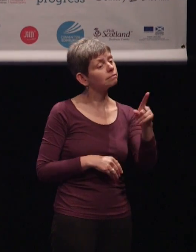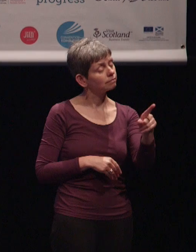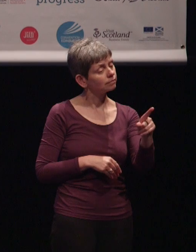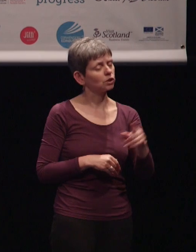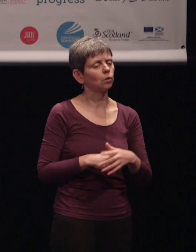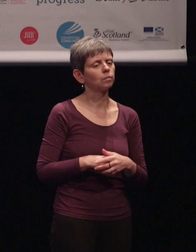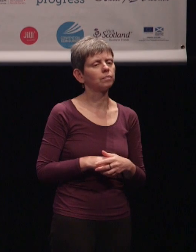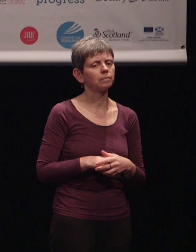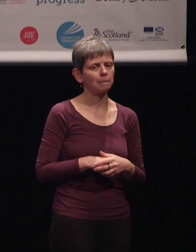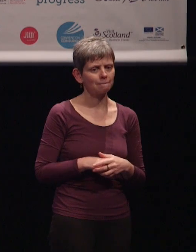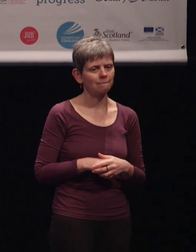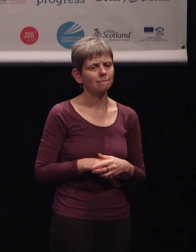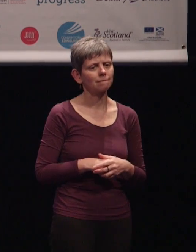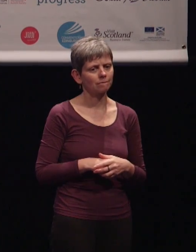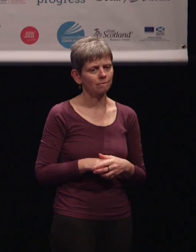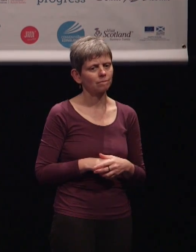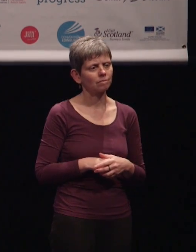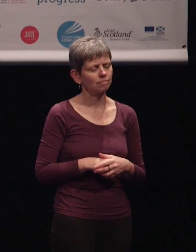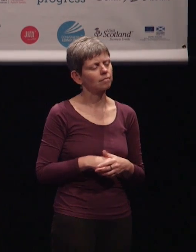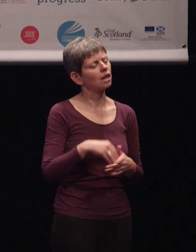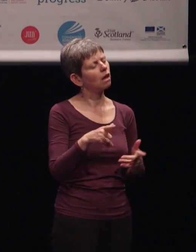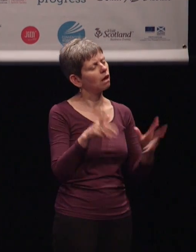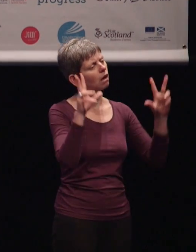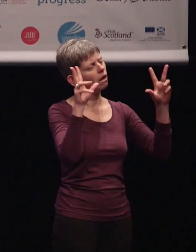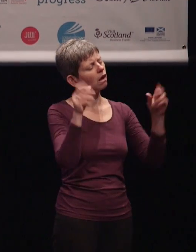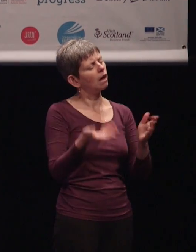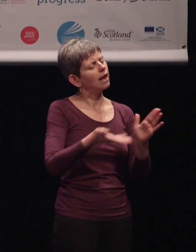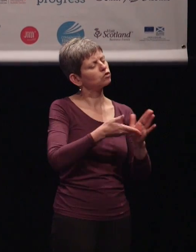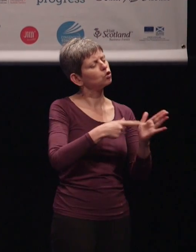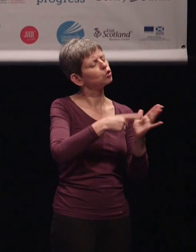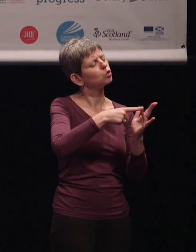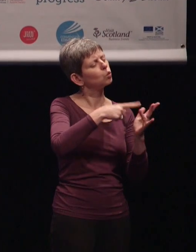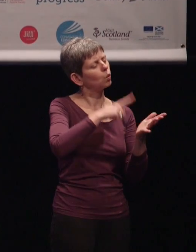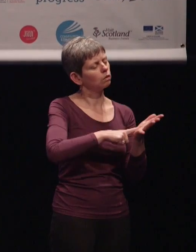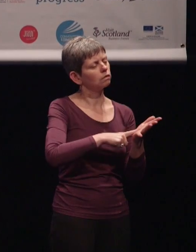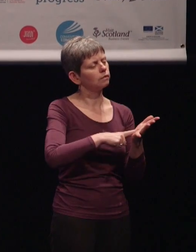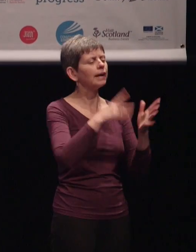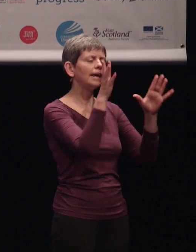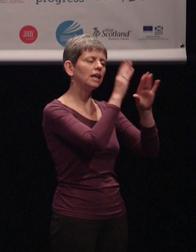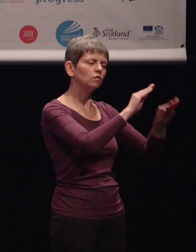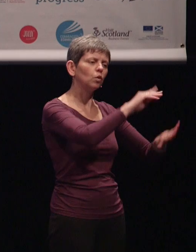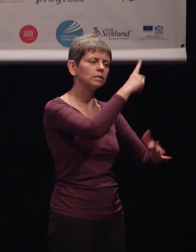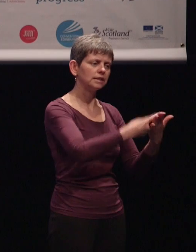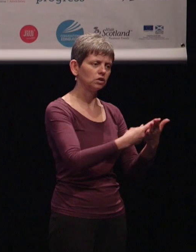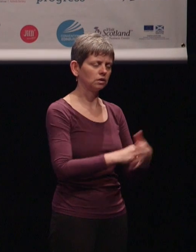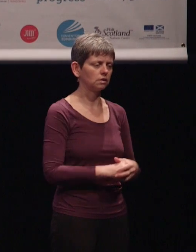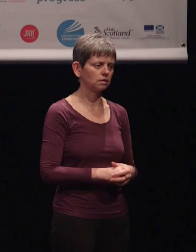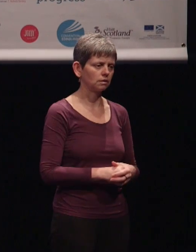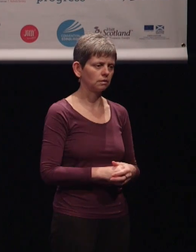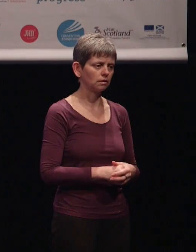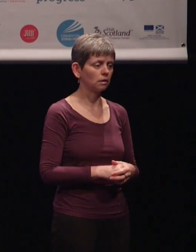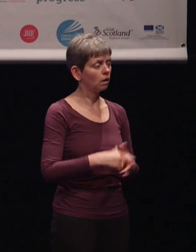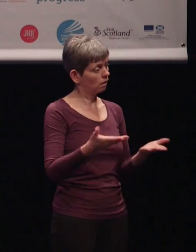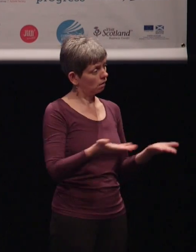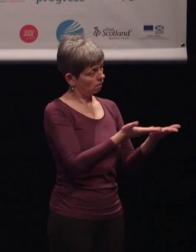call this tool informed decisions. We let the individual decide, but we are the ones